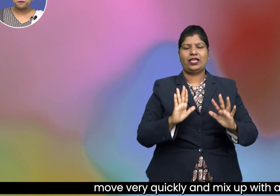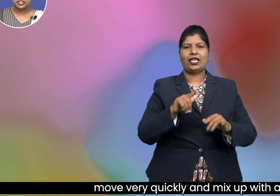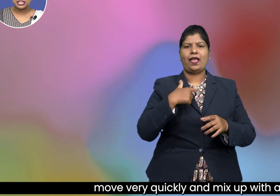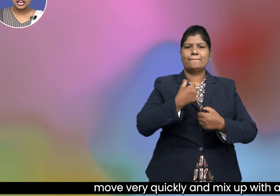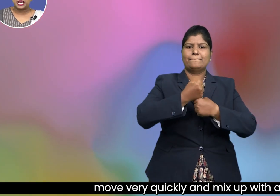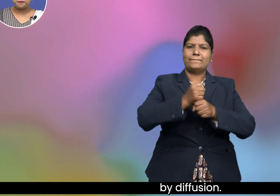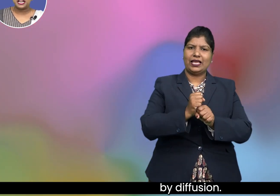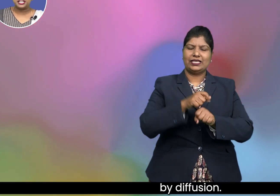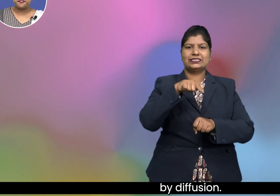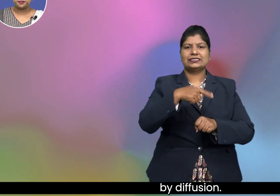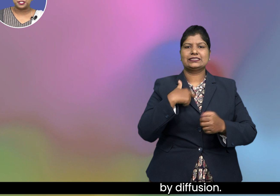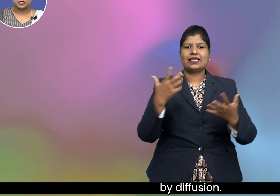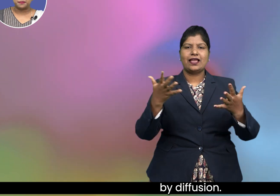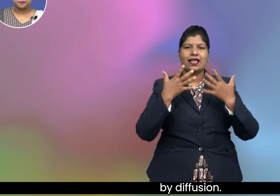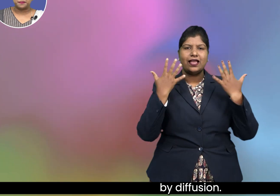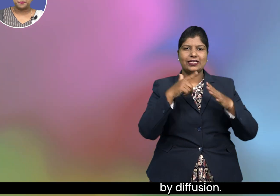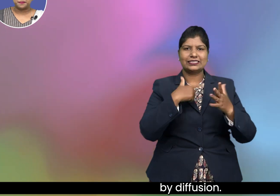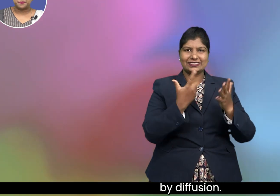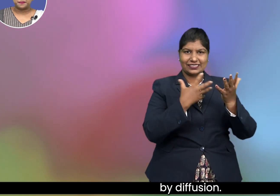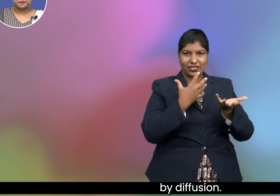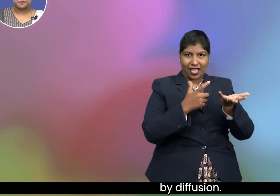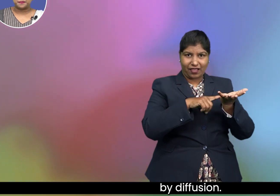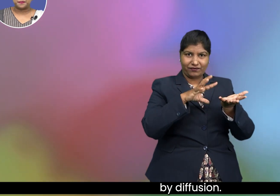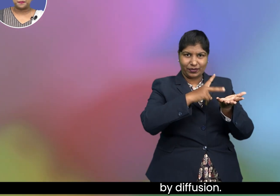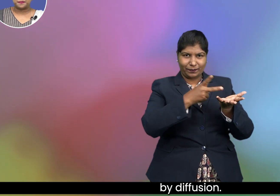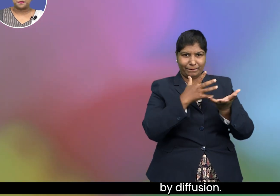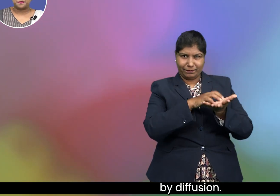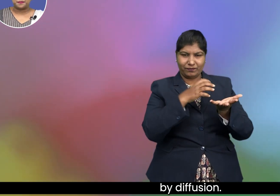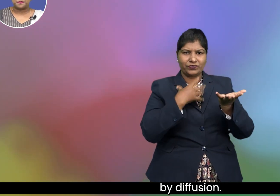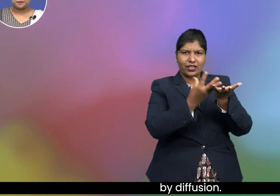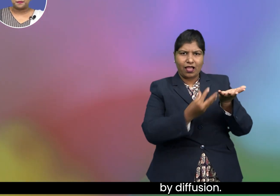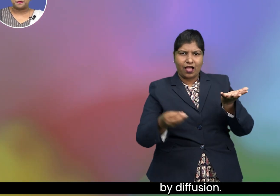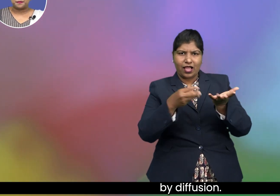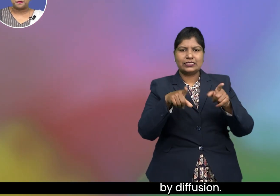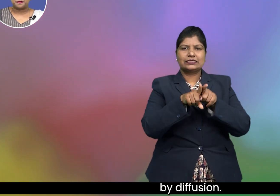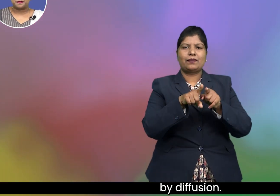and mix up with air by diffusion.